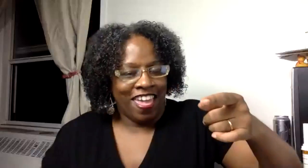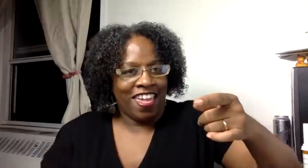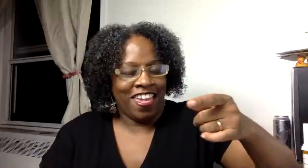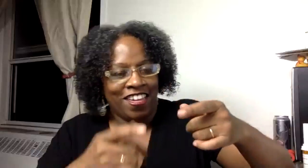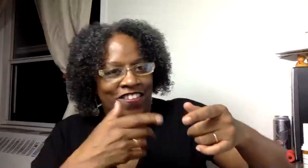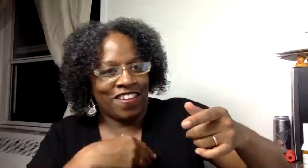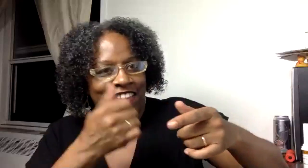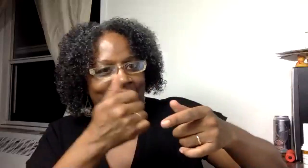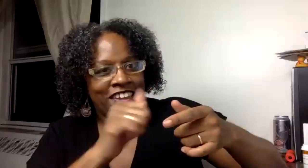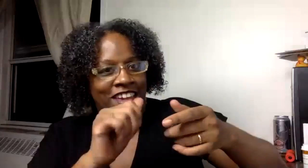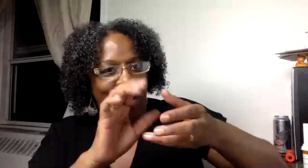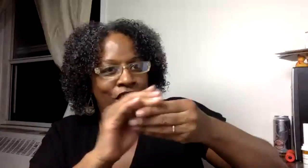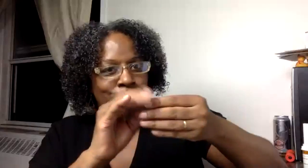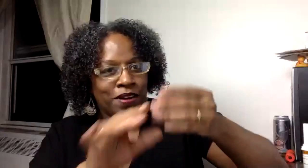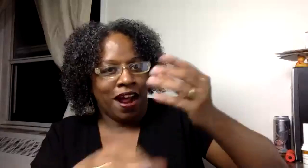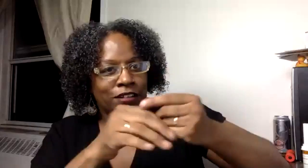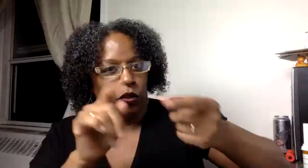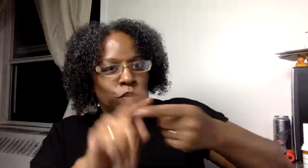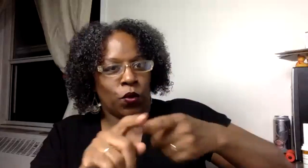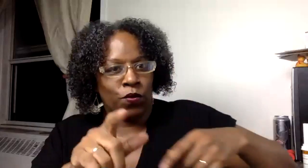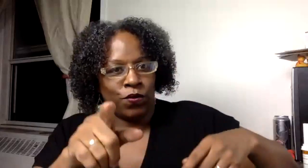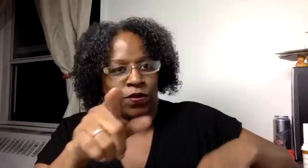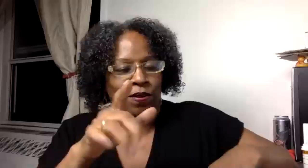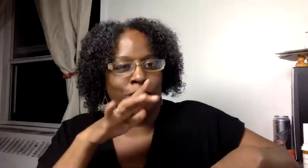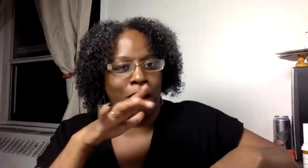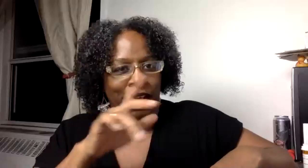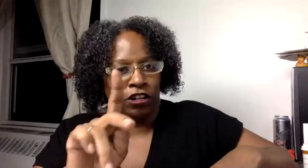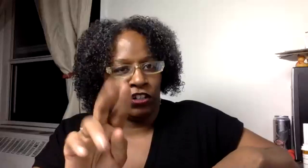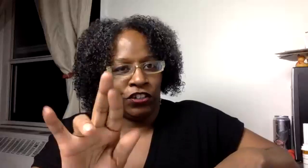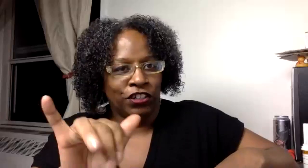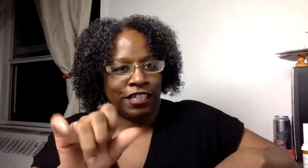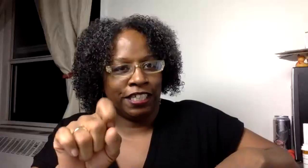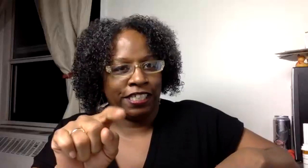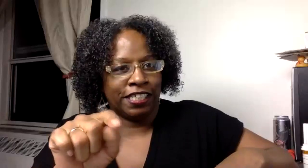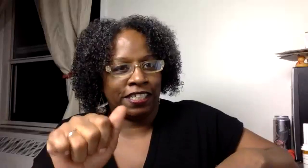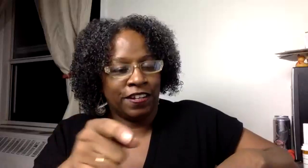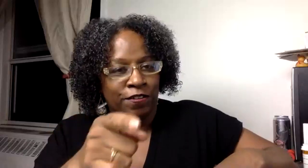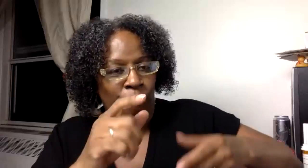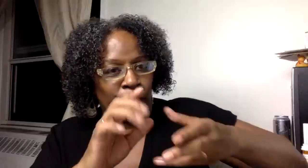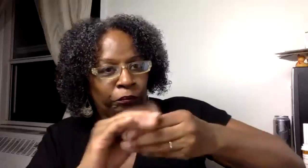Now we're going to go back to Divya for any comments or anything you want to add to Krista's